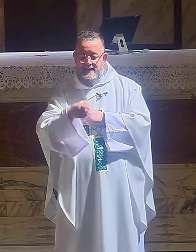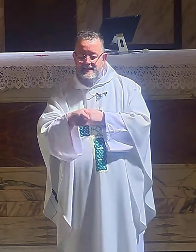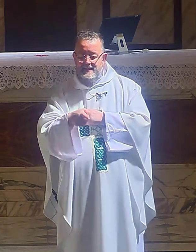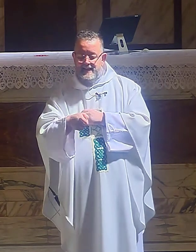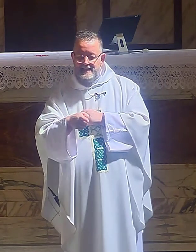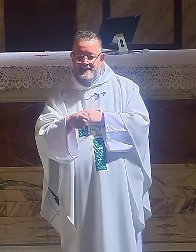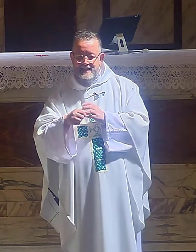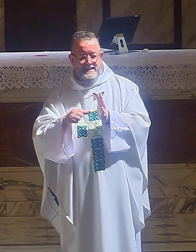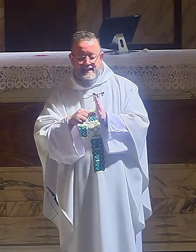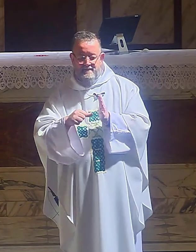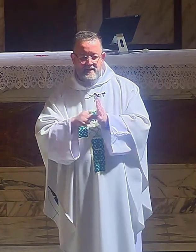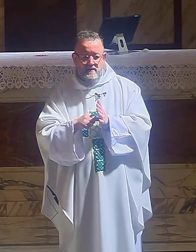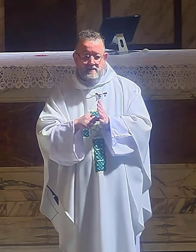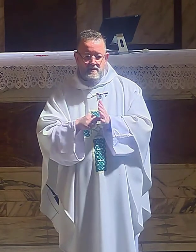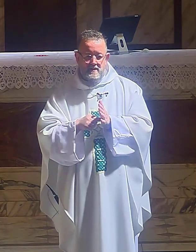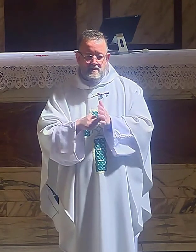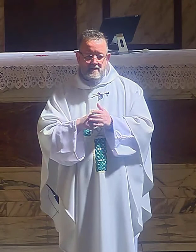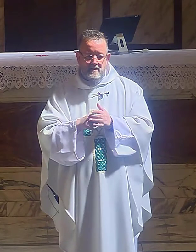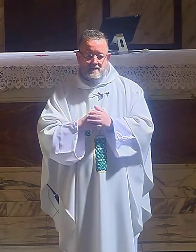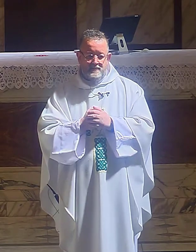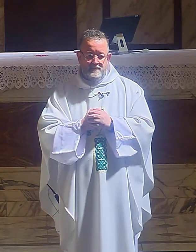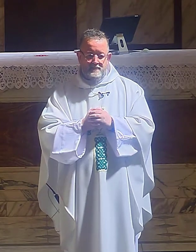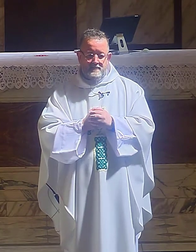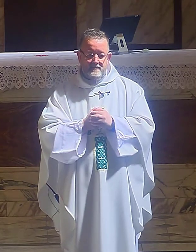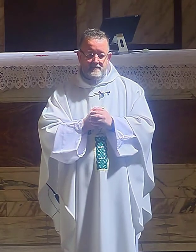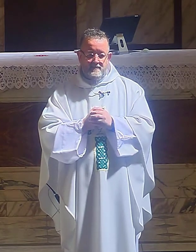I'm finding this difficult.